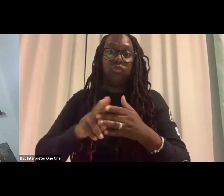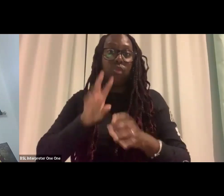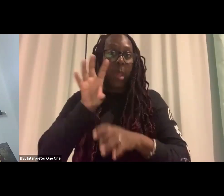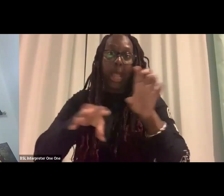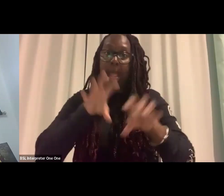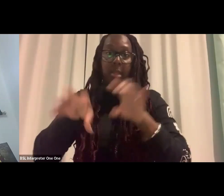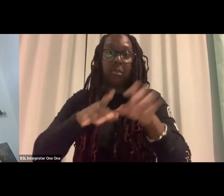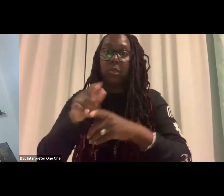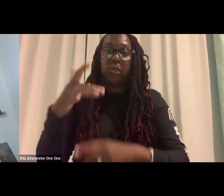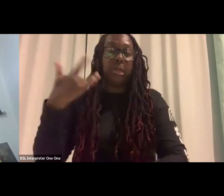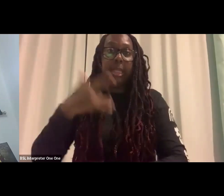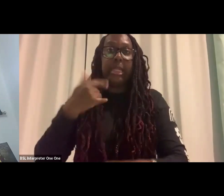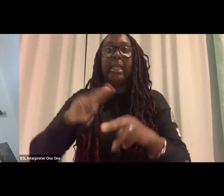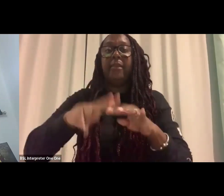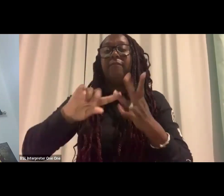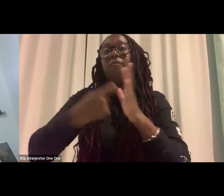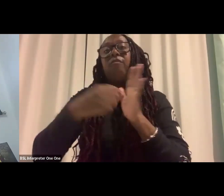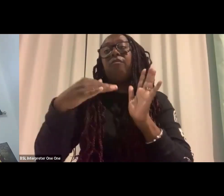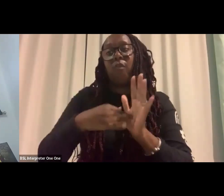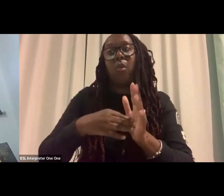forms actually. So